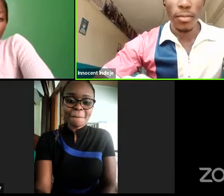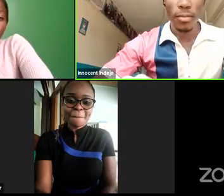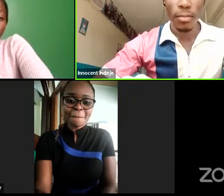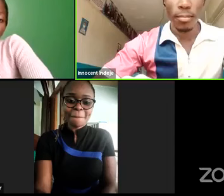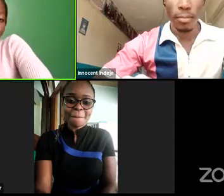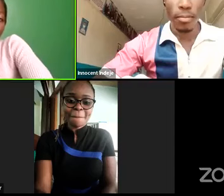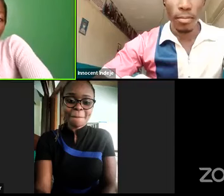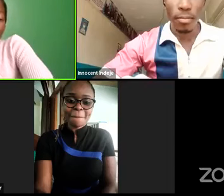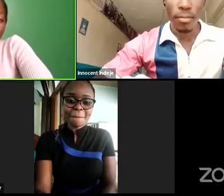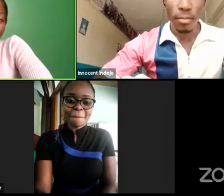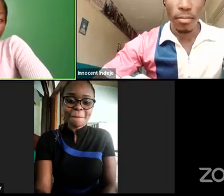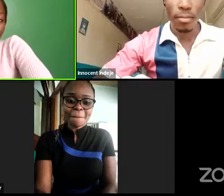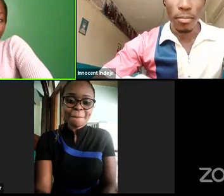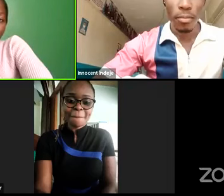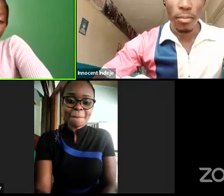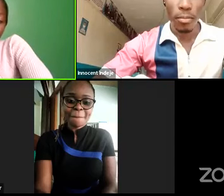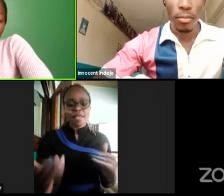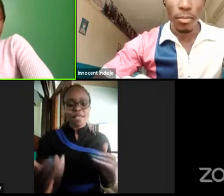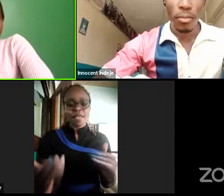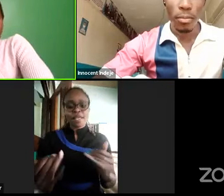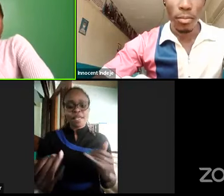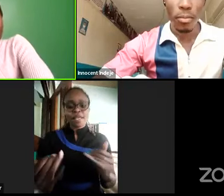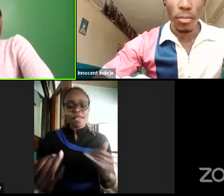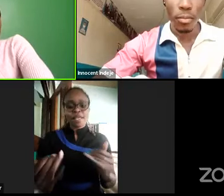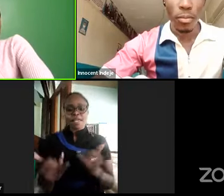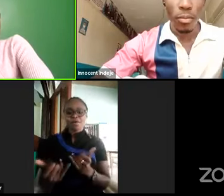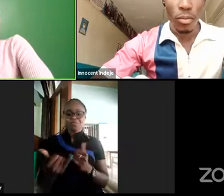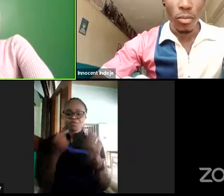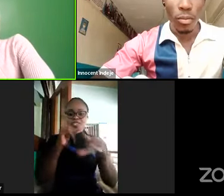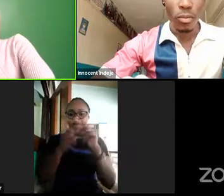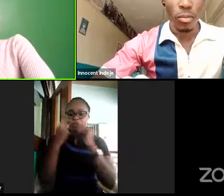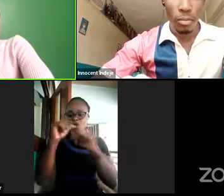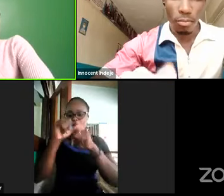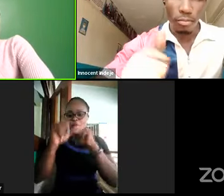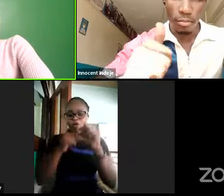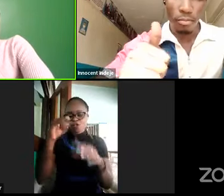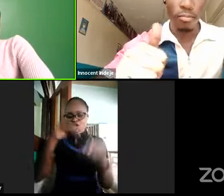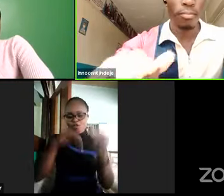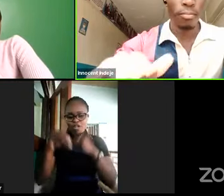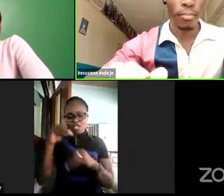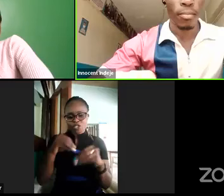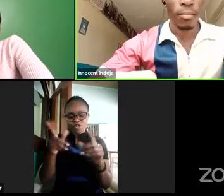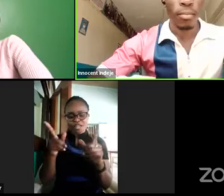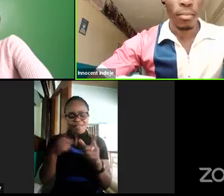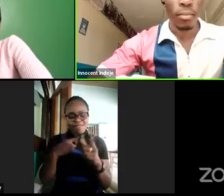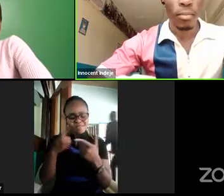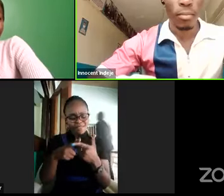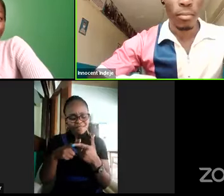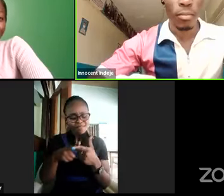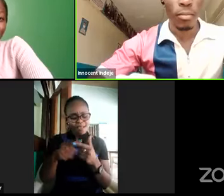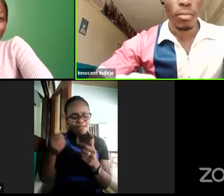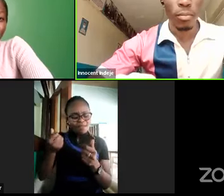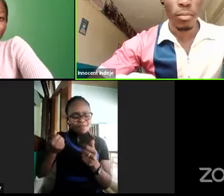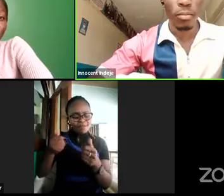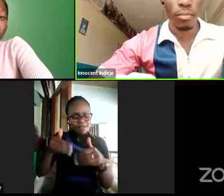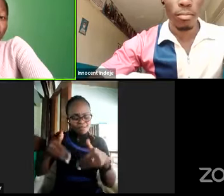when you talk about access to health. Thank you so much, Innocent, and we really appreciate for your presentation. I hope it was